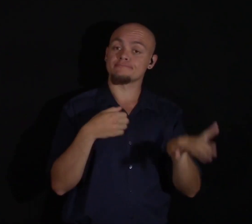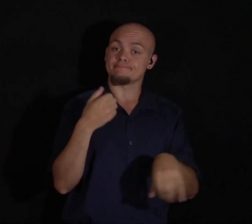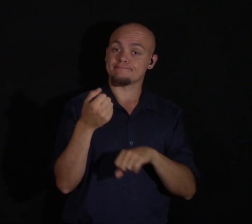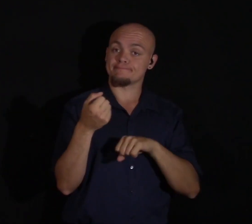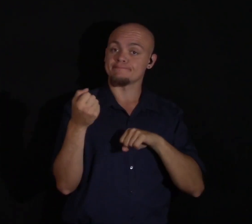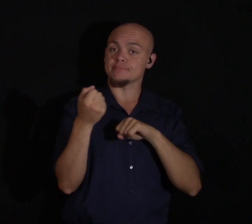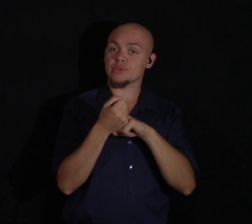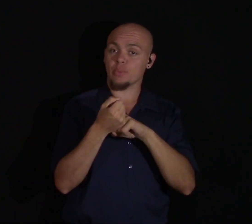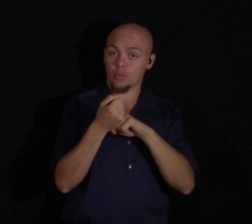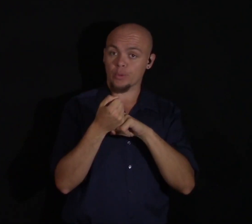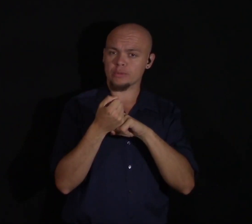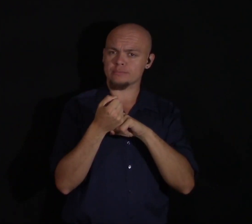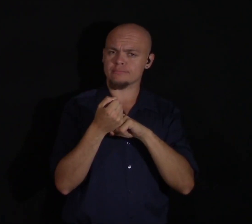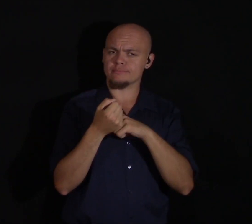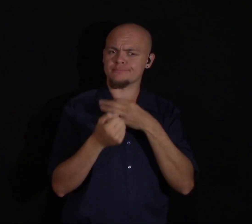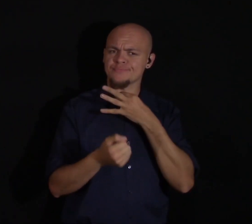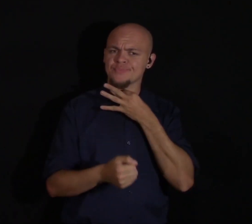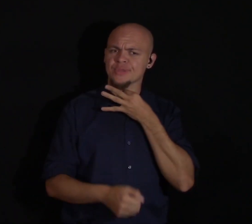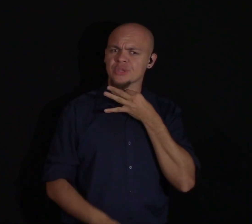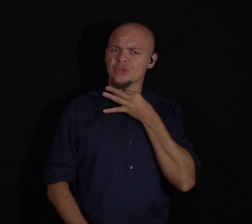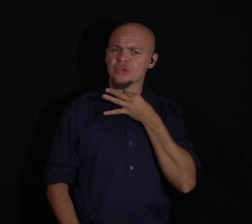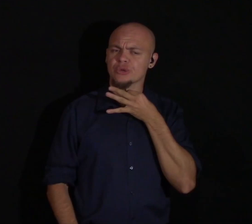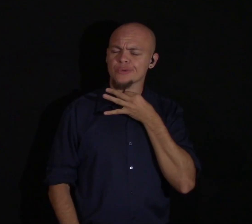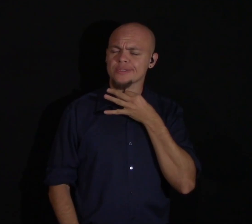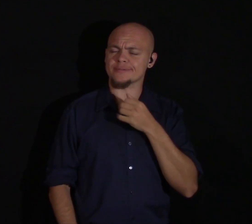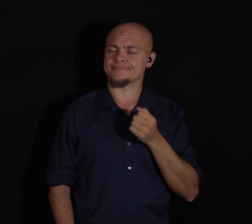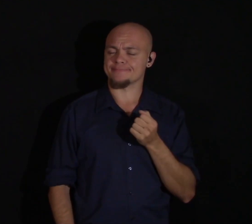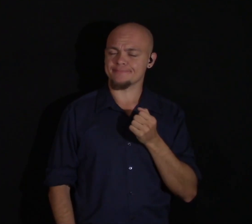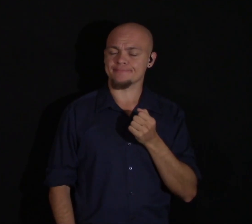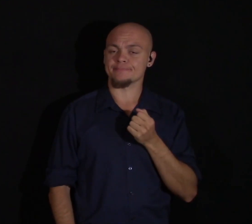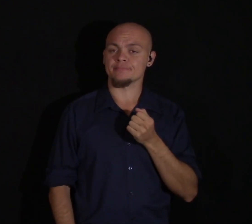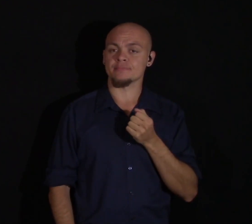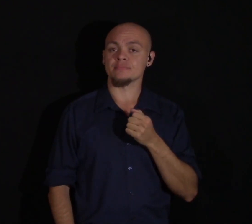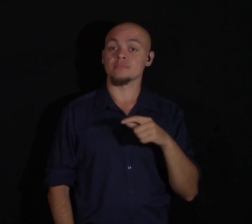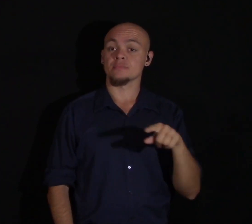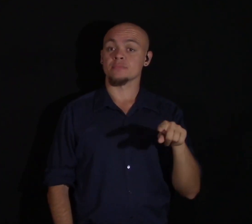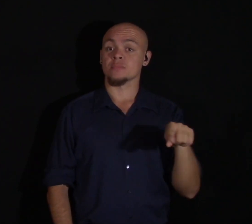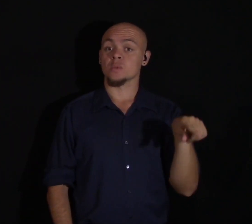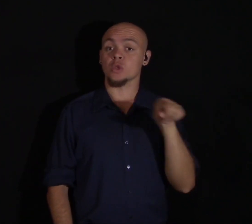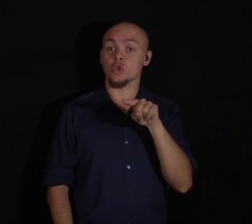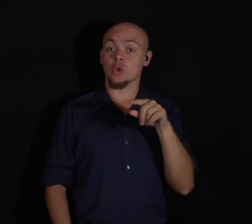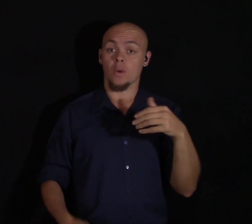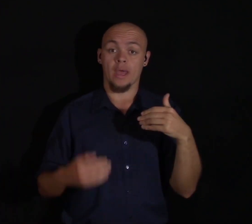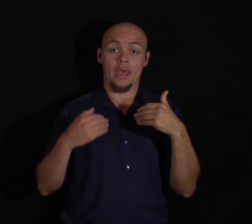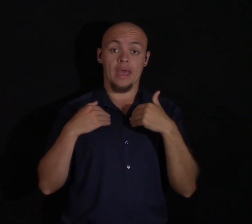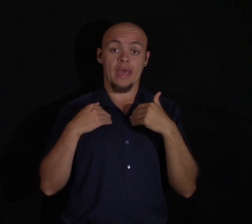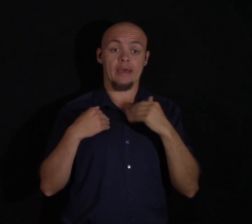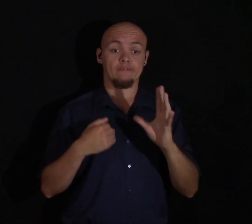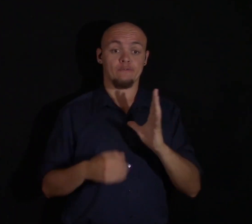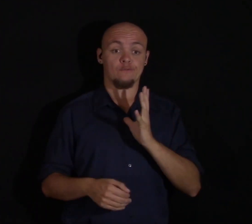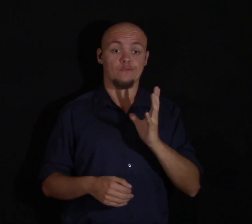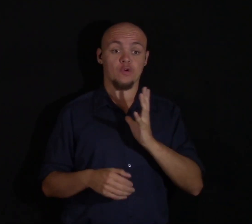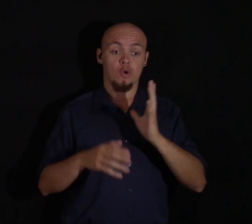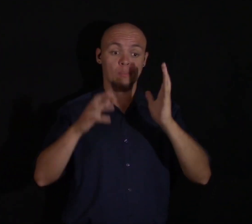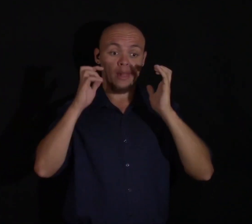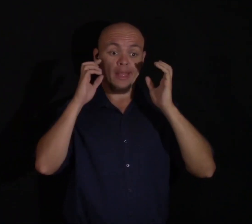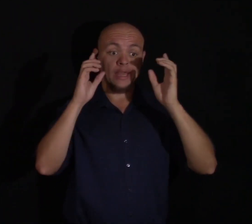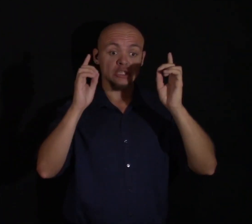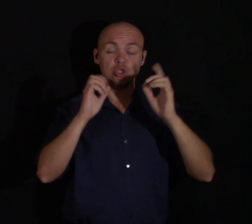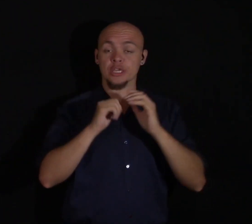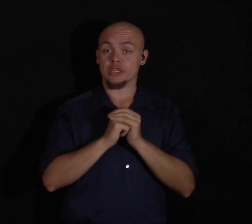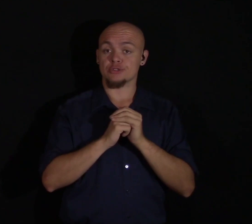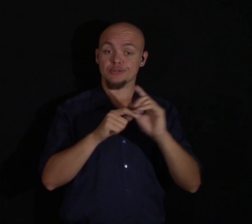I'm curious. How many of you received any sort of formal